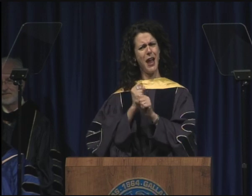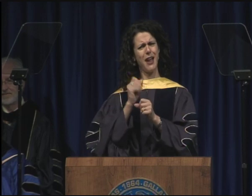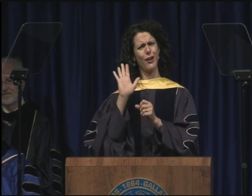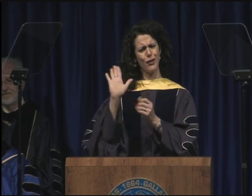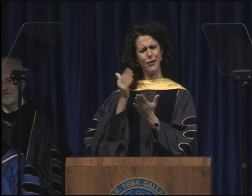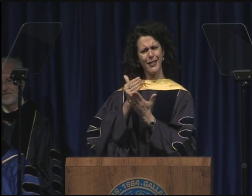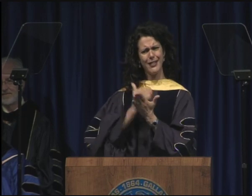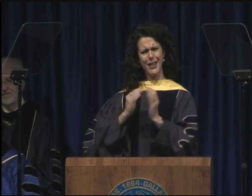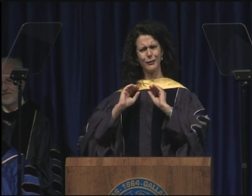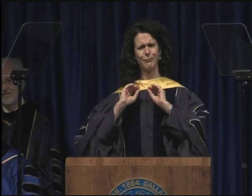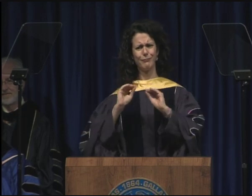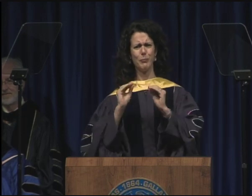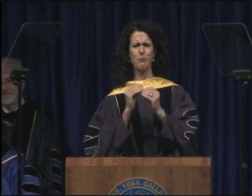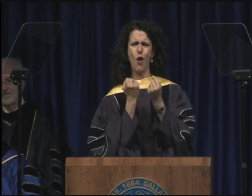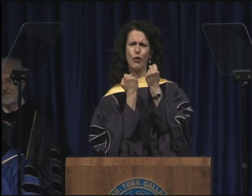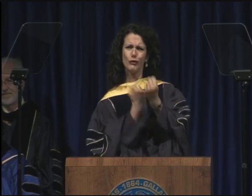to make her lessons stronger.